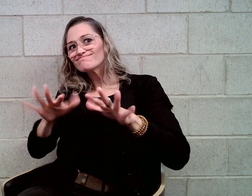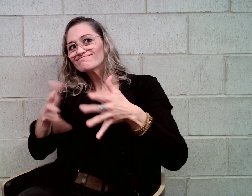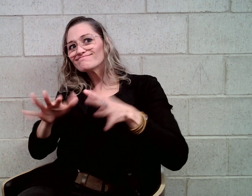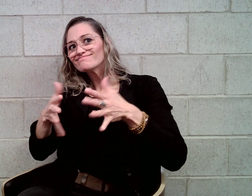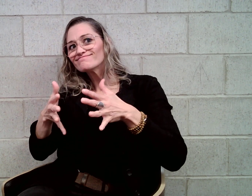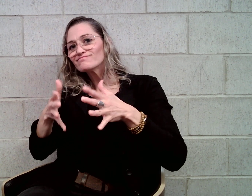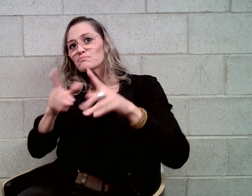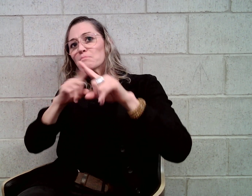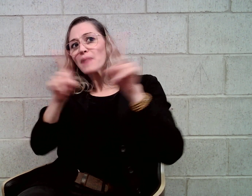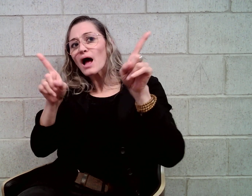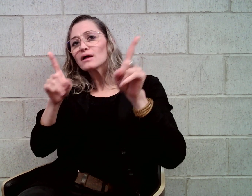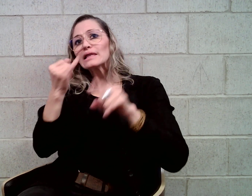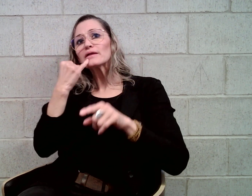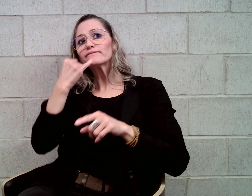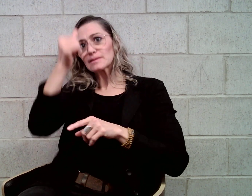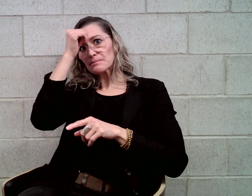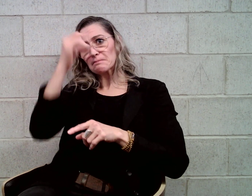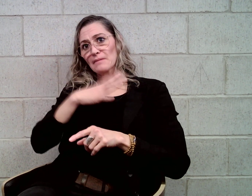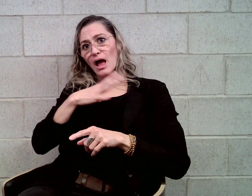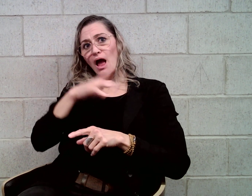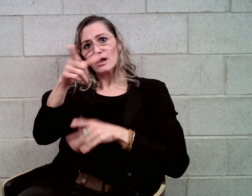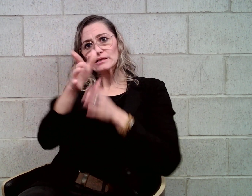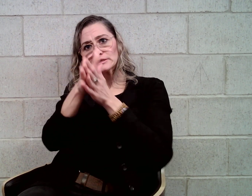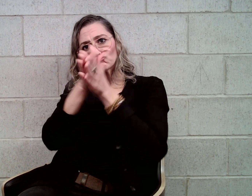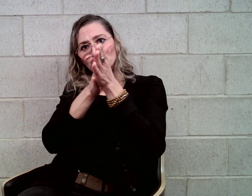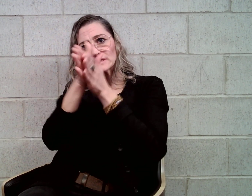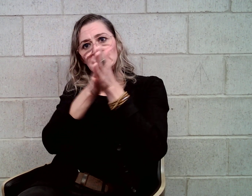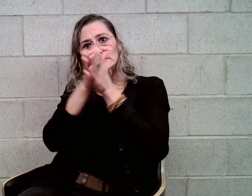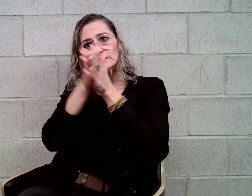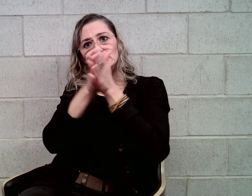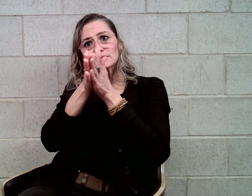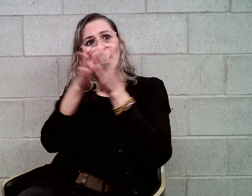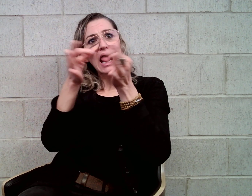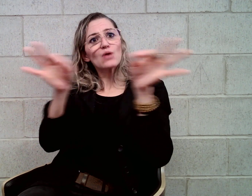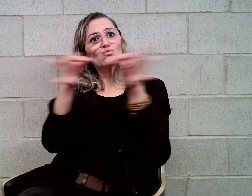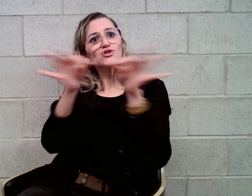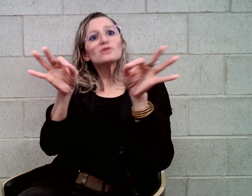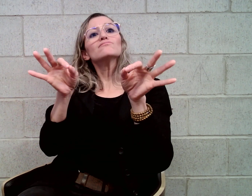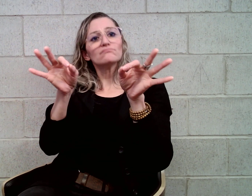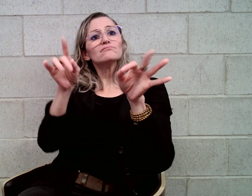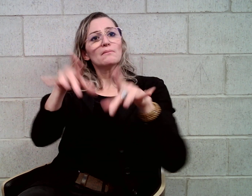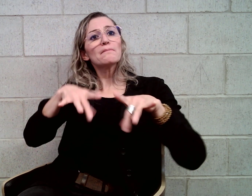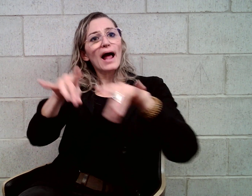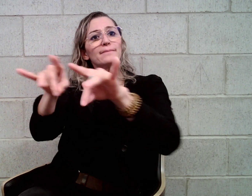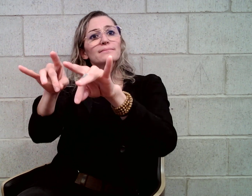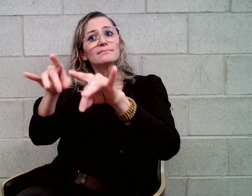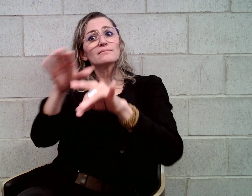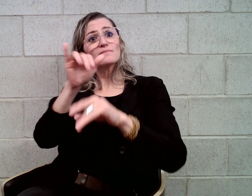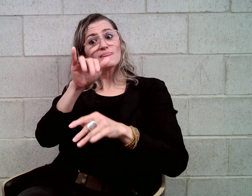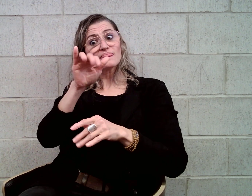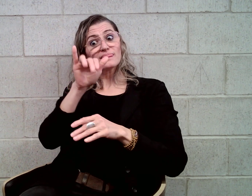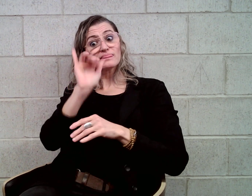historically, women have tended to learn sign more than men. I think,